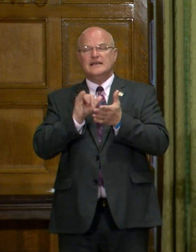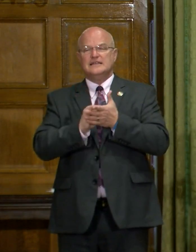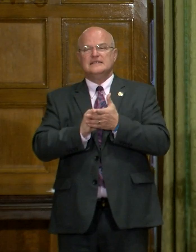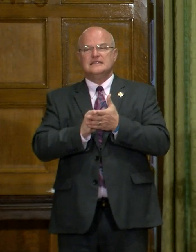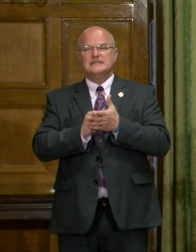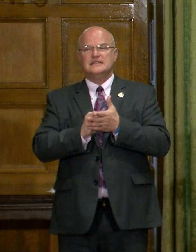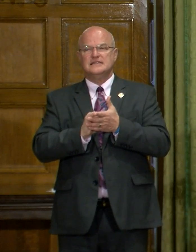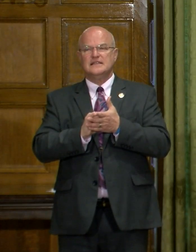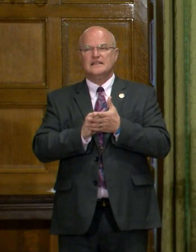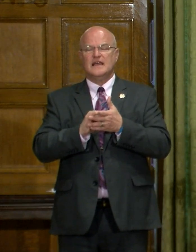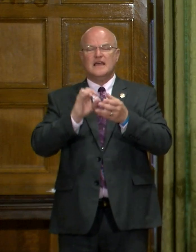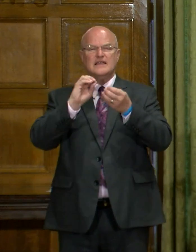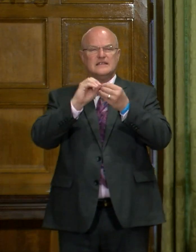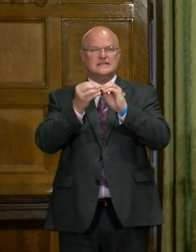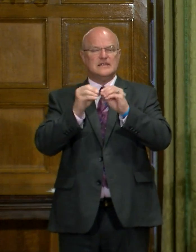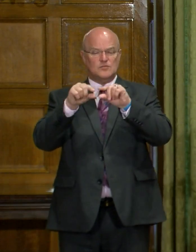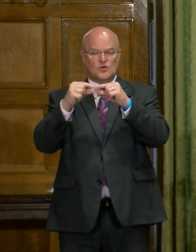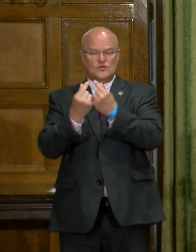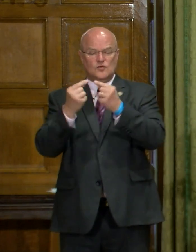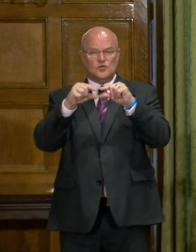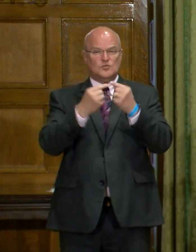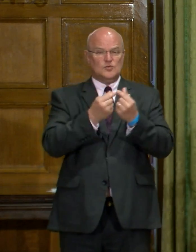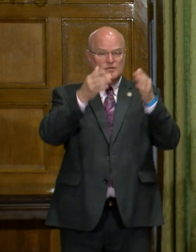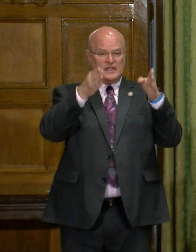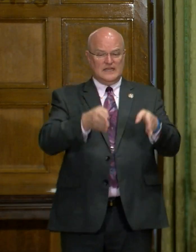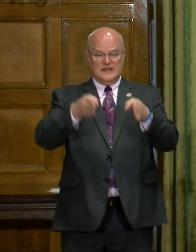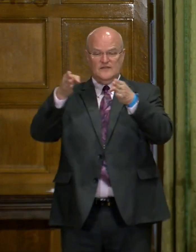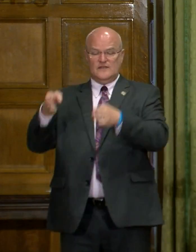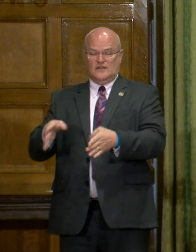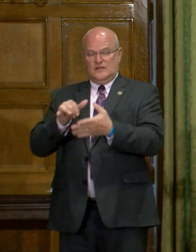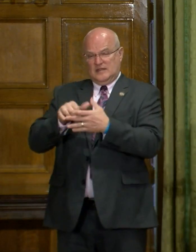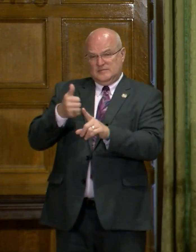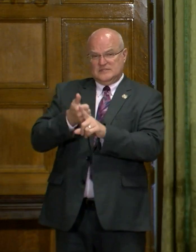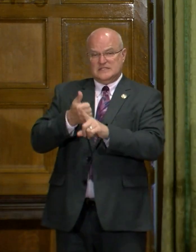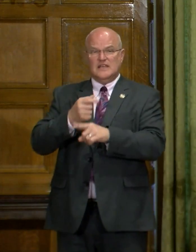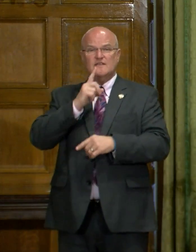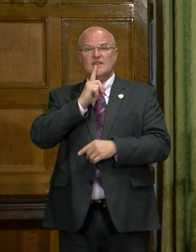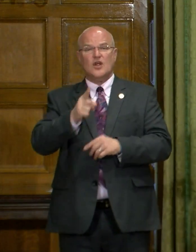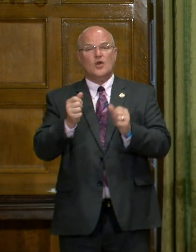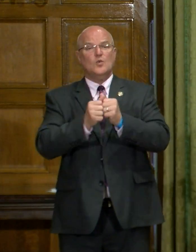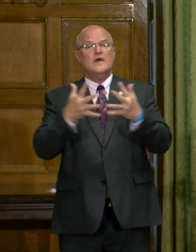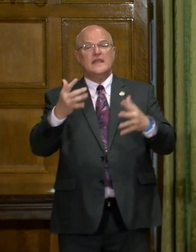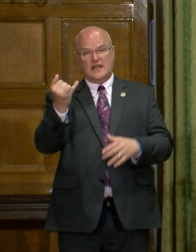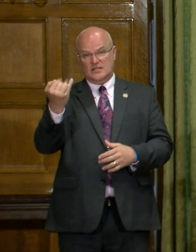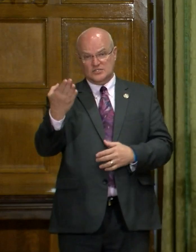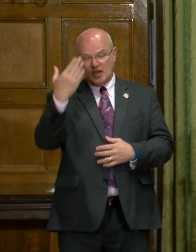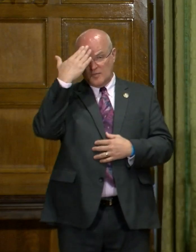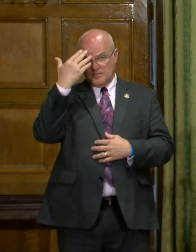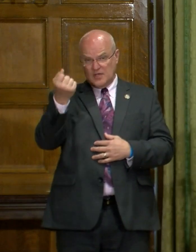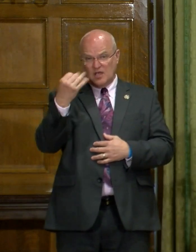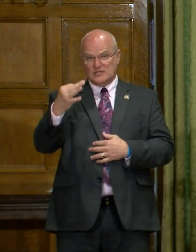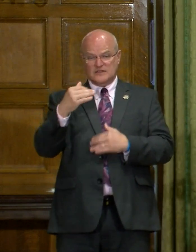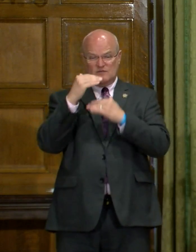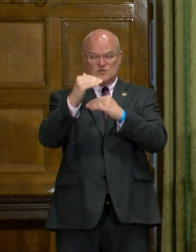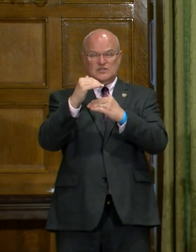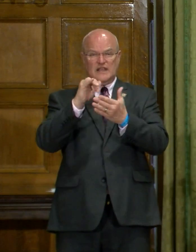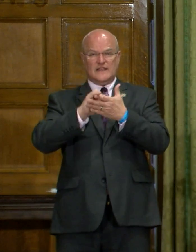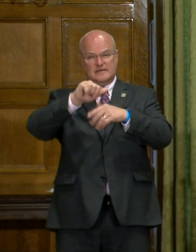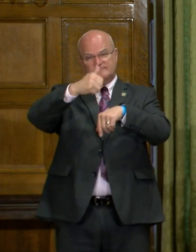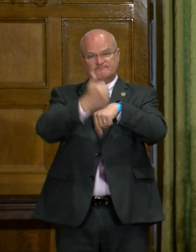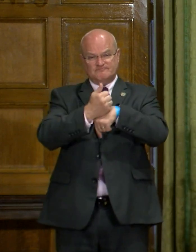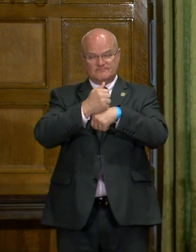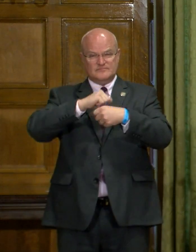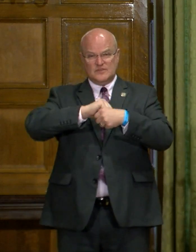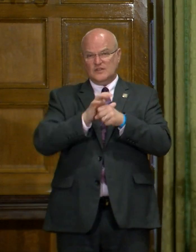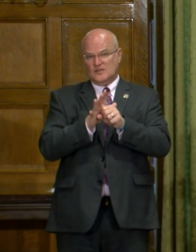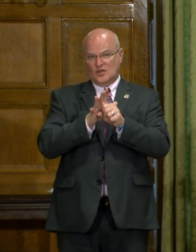there's a number of groups and individuals that are without a job because of the restrictions that have been put